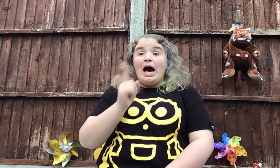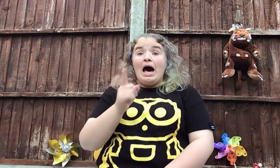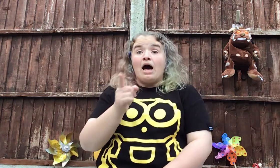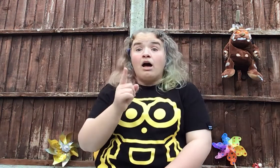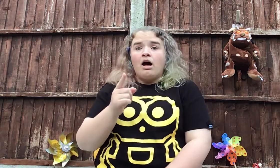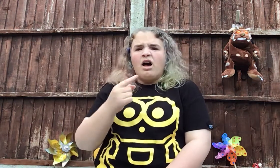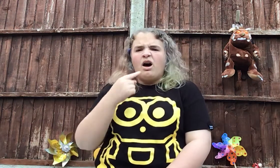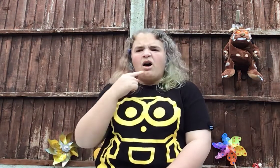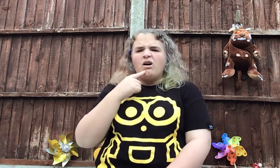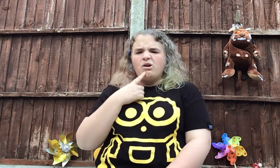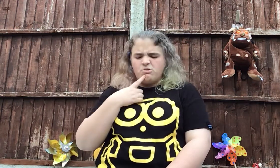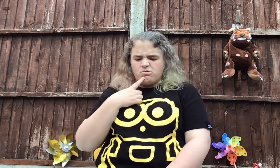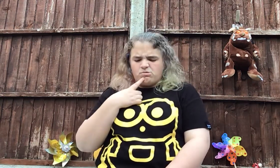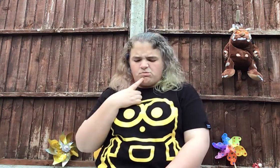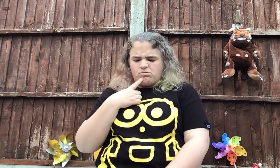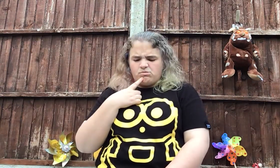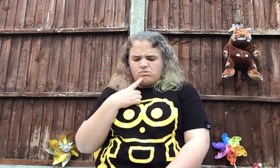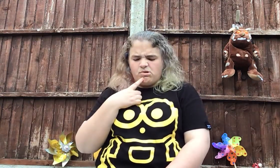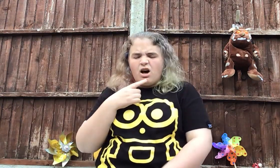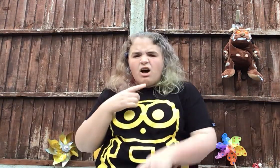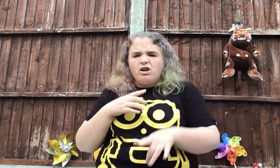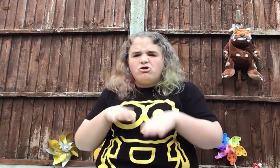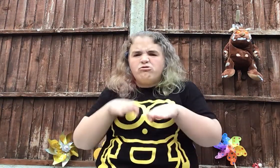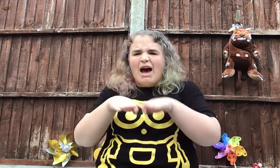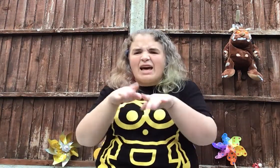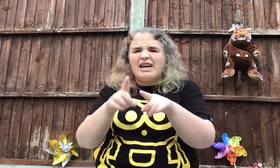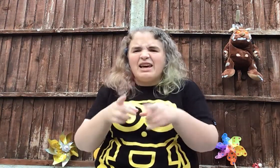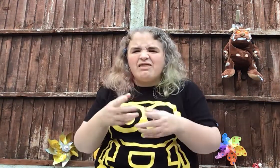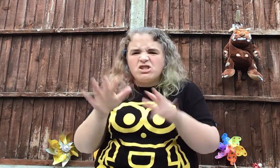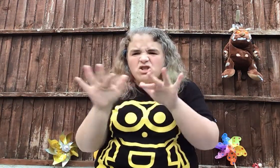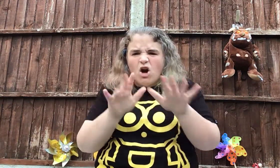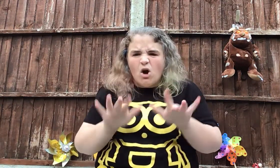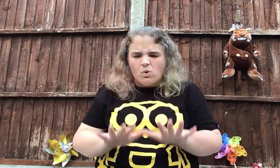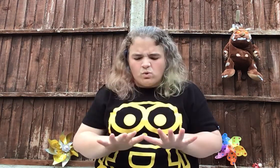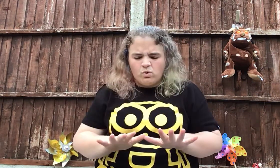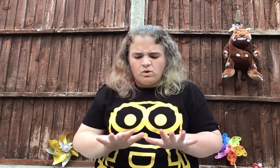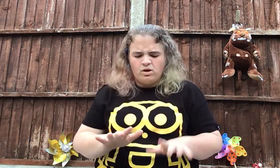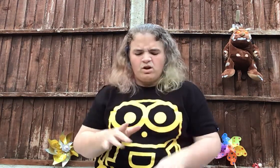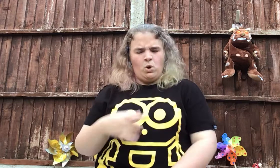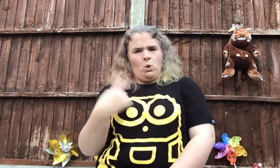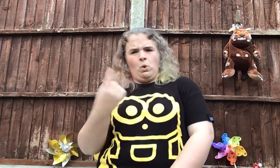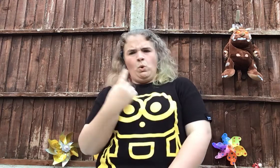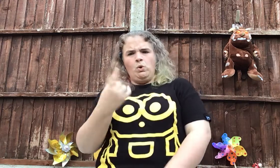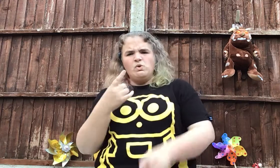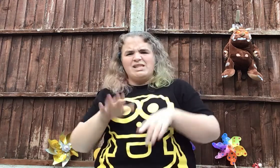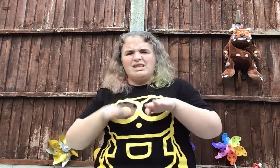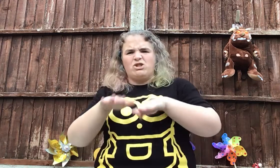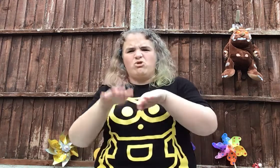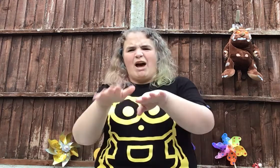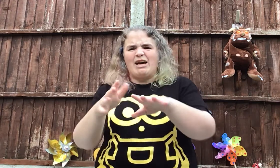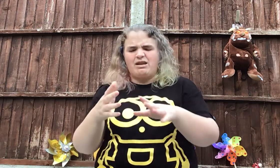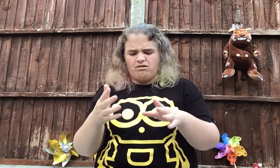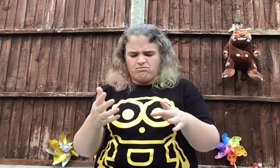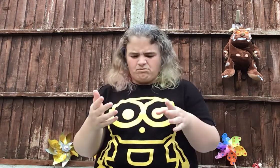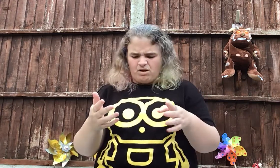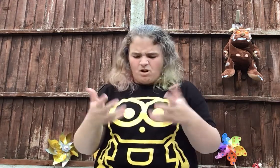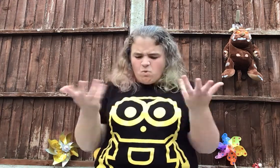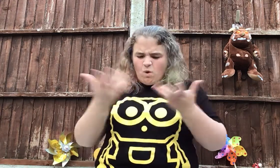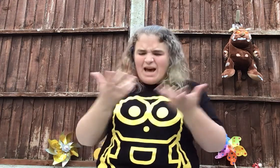Aha! Oh, a track in the snow. Whose is this track? And where does